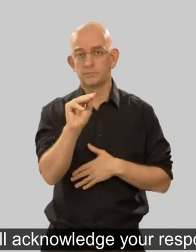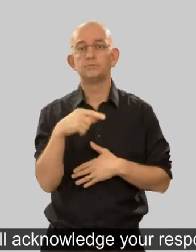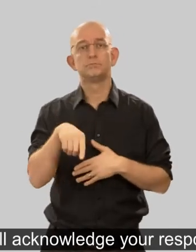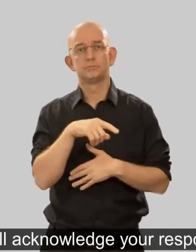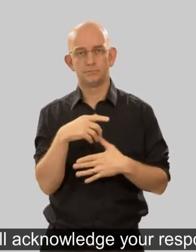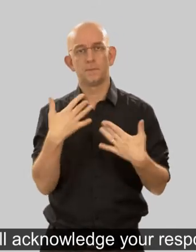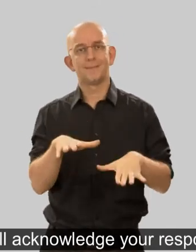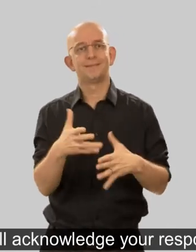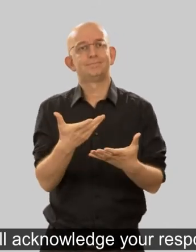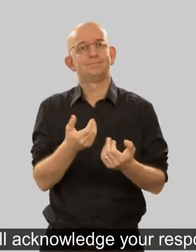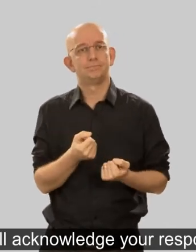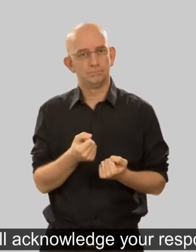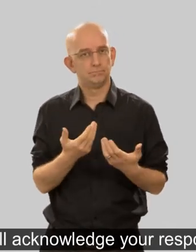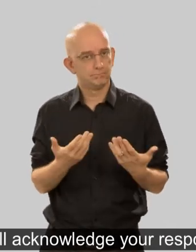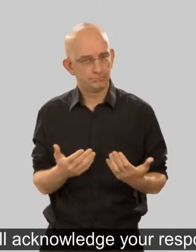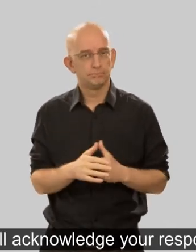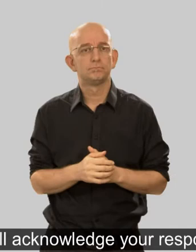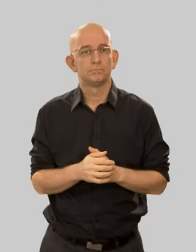We will acknowledge your response.